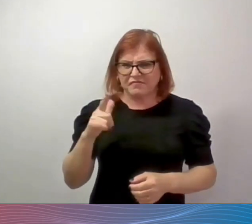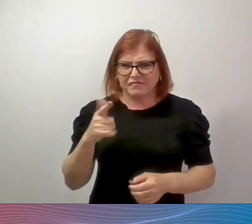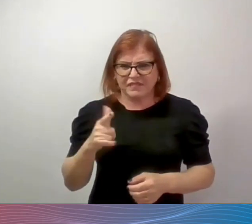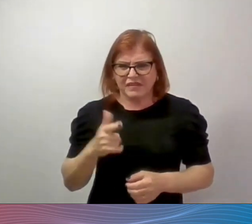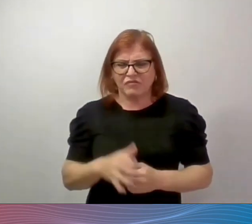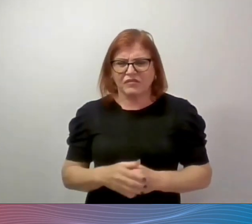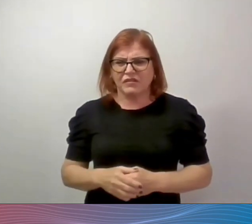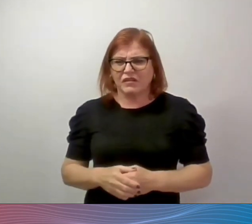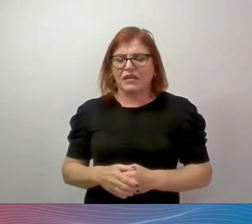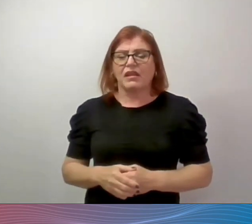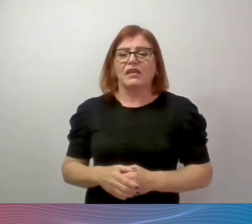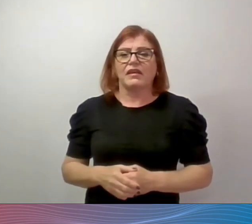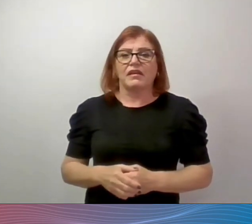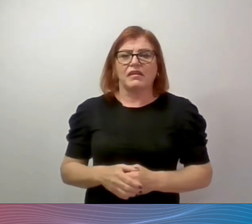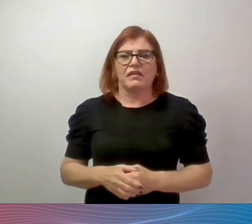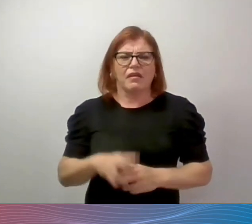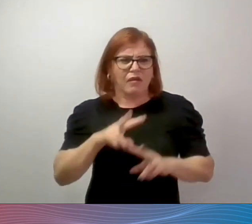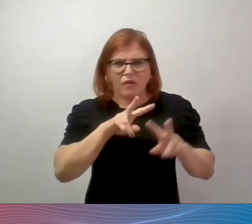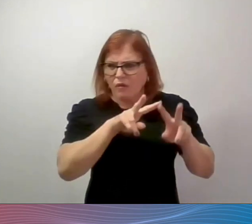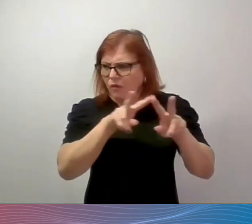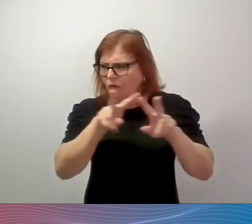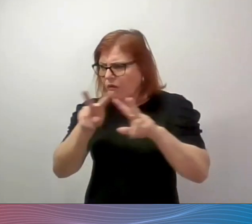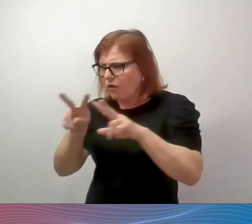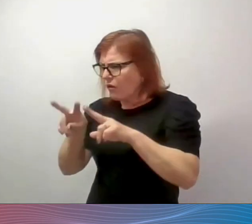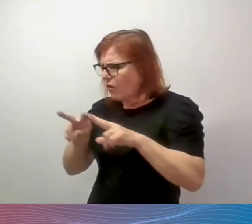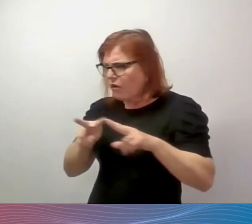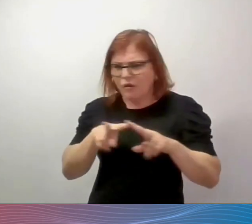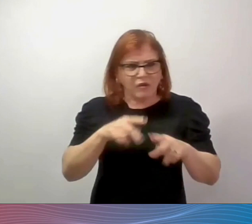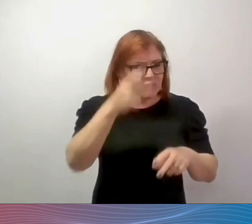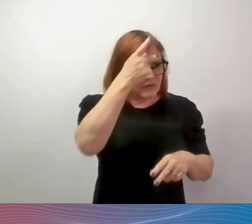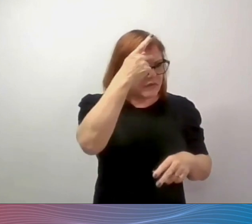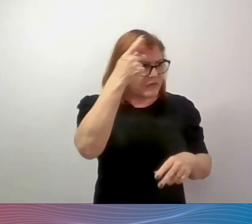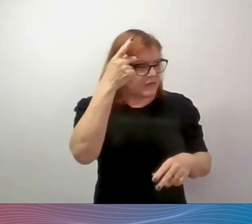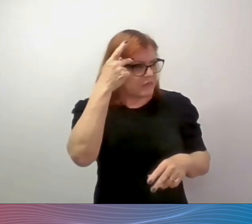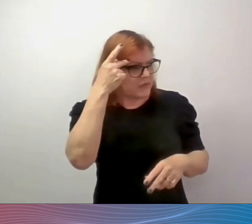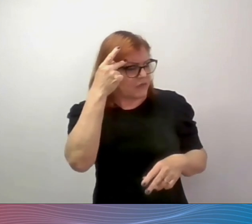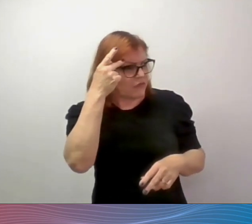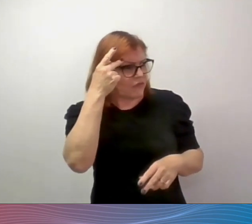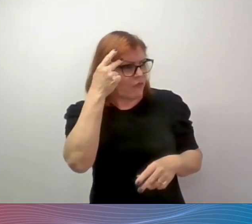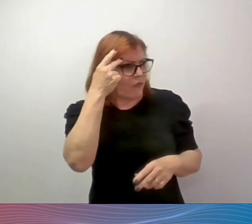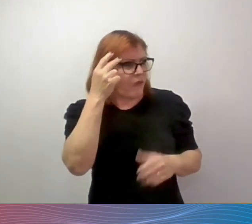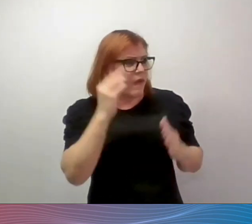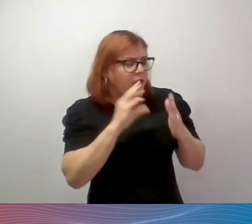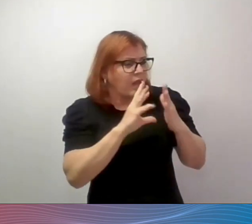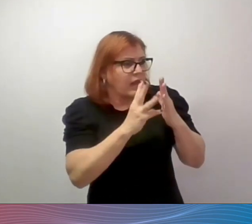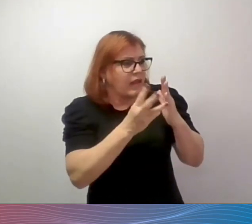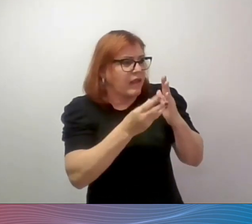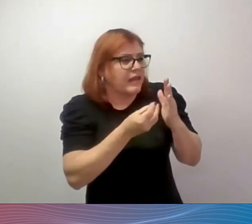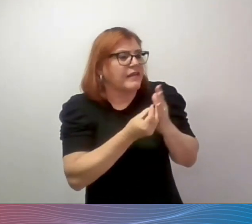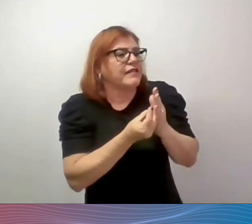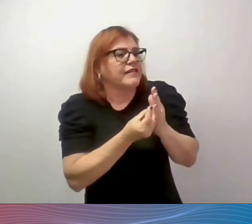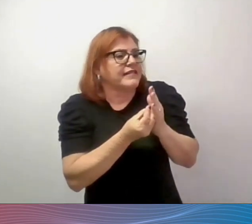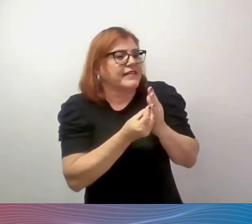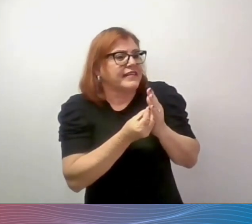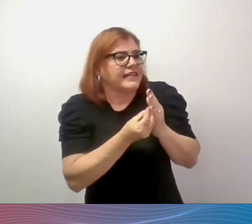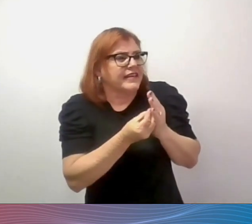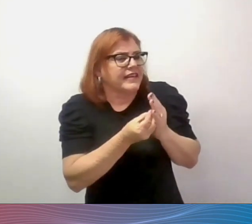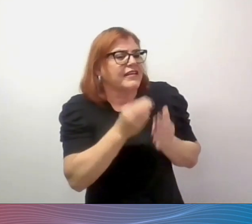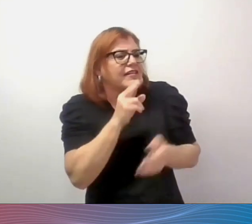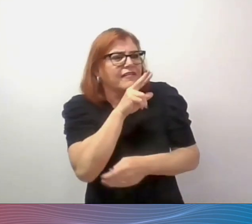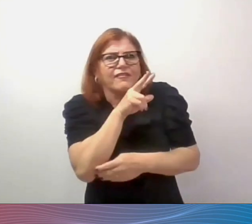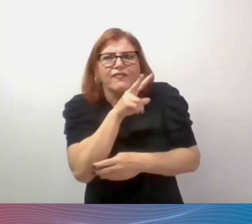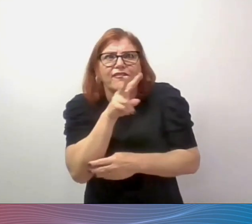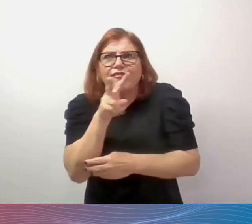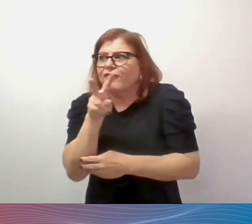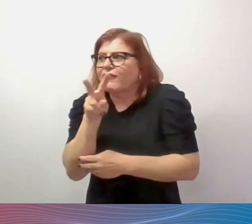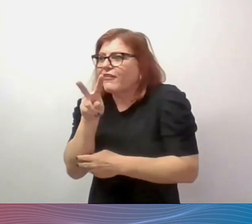pessoas olham para a vida da igreja com essa consistência. And today people look at our church life with this, with such a consistency. Elas veem